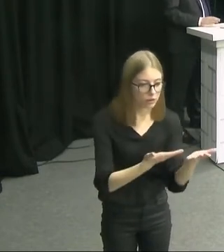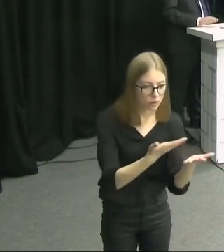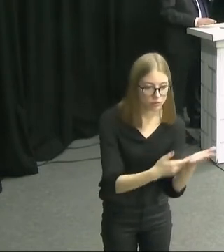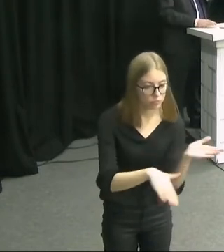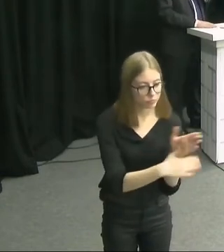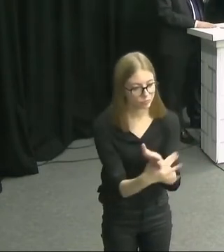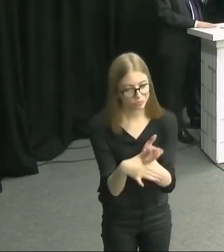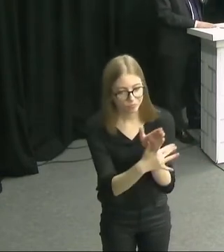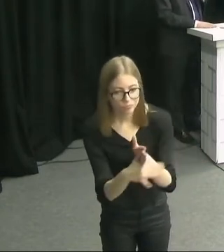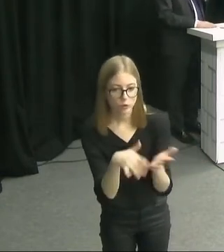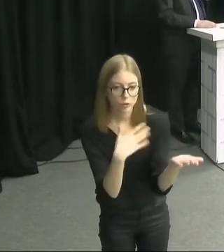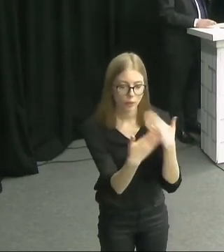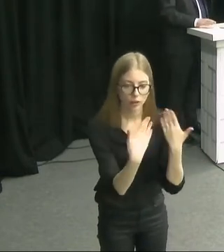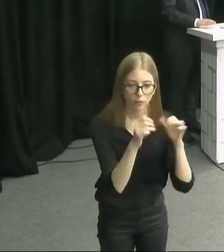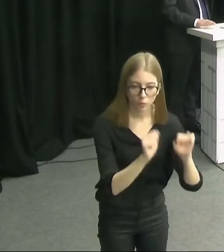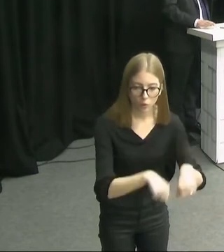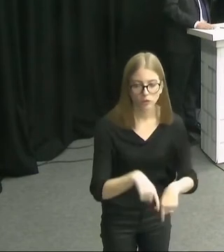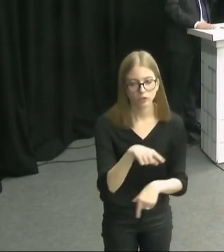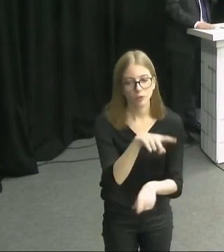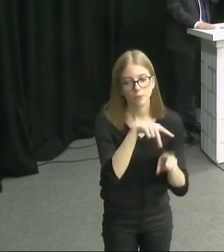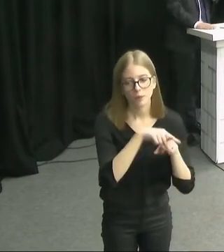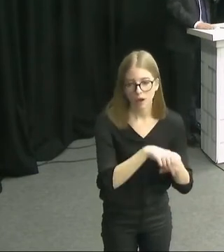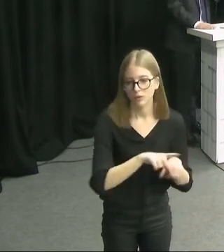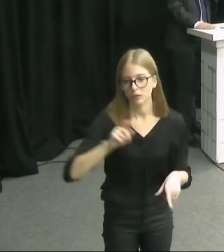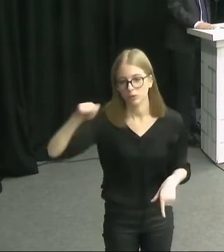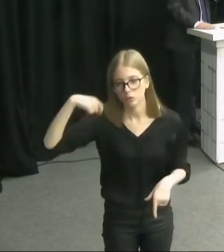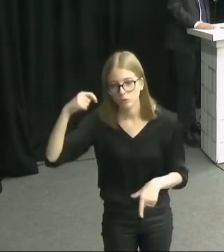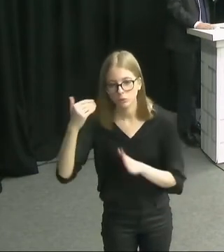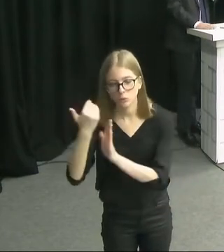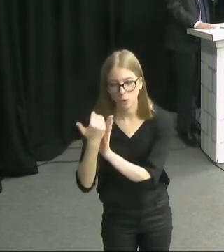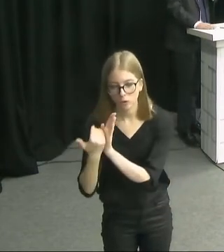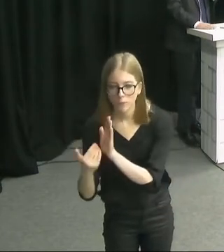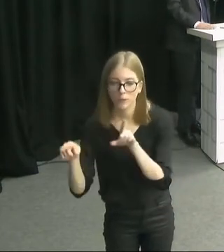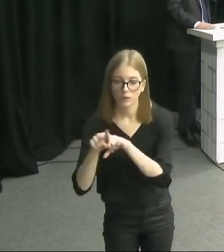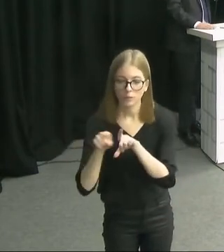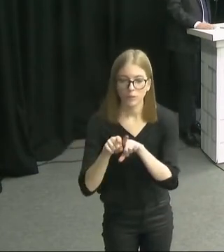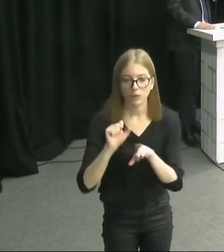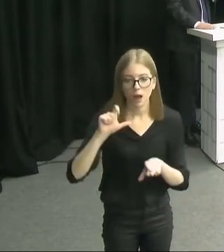provide opportunities for the students to practice in their companies.